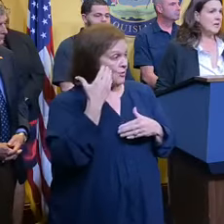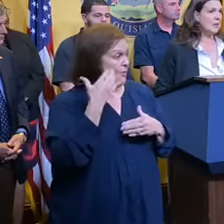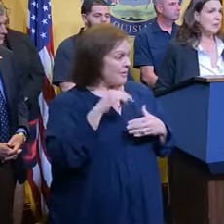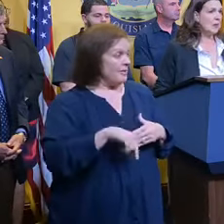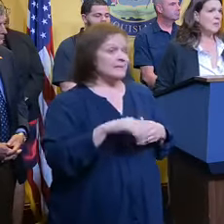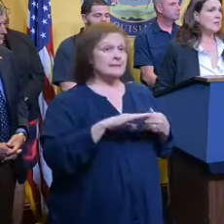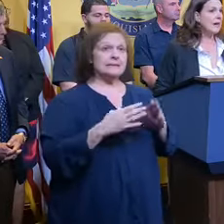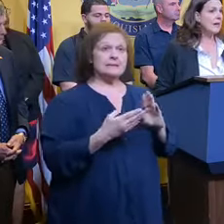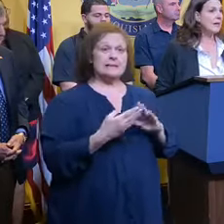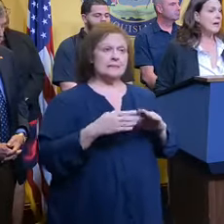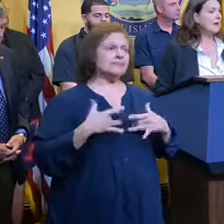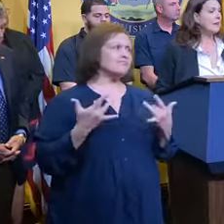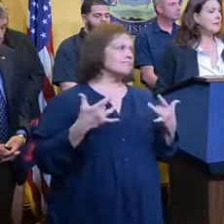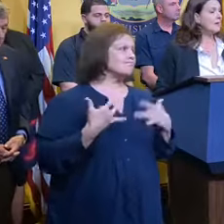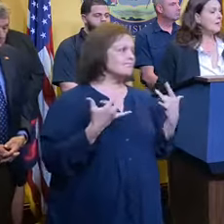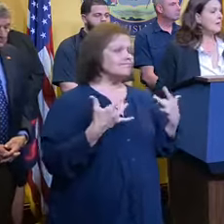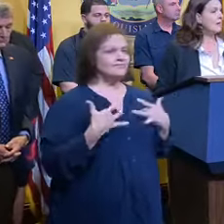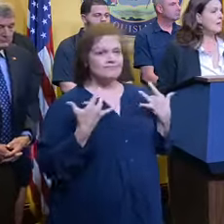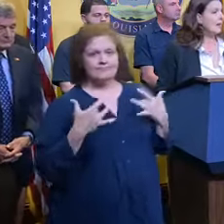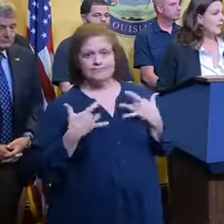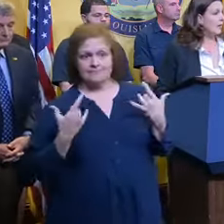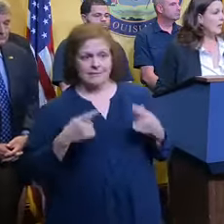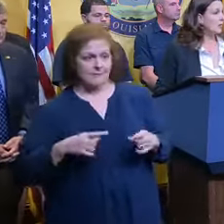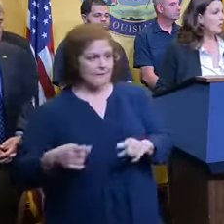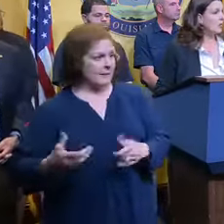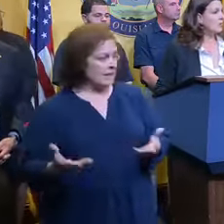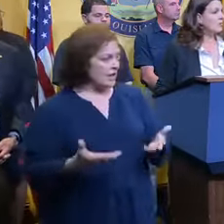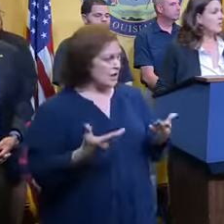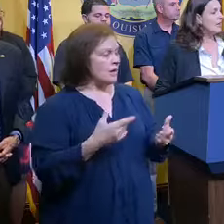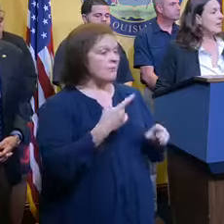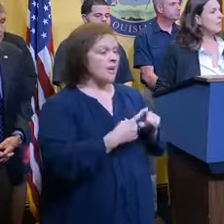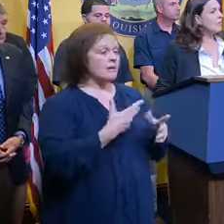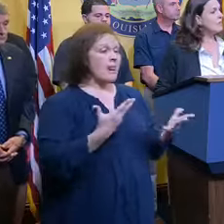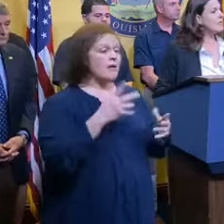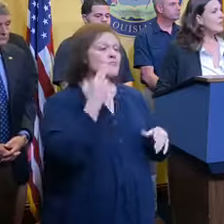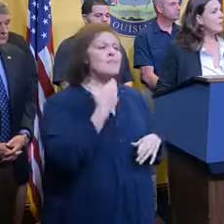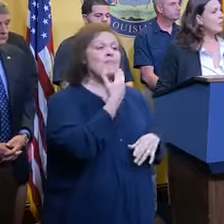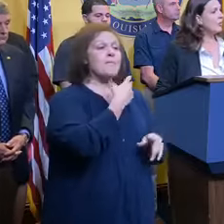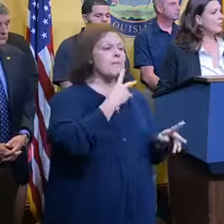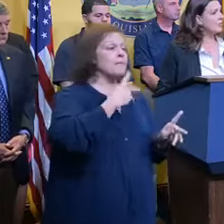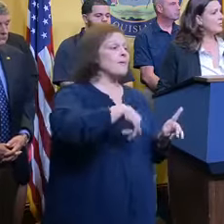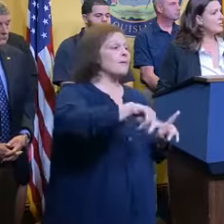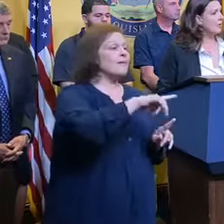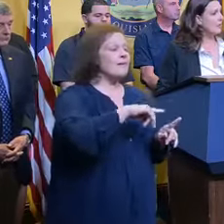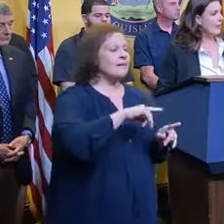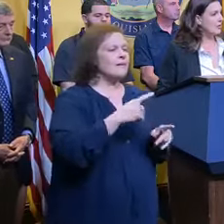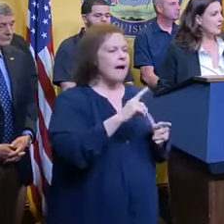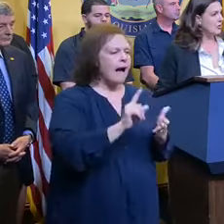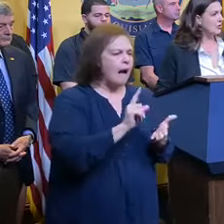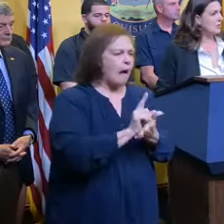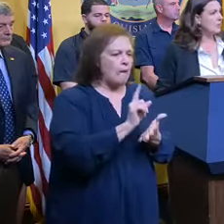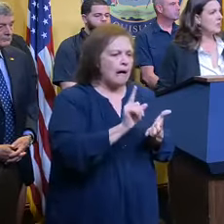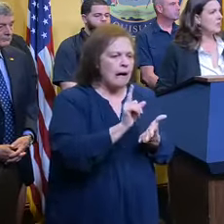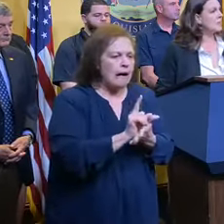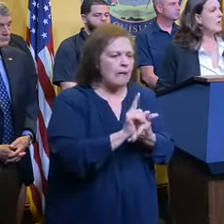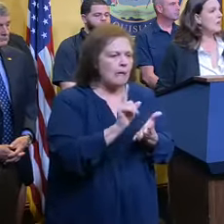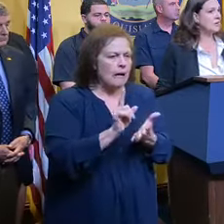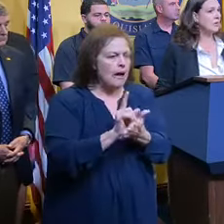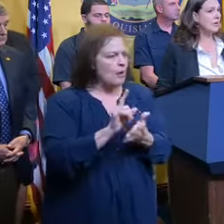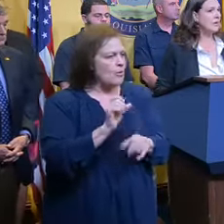hospitality city. We have a lot of hourly wage workers. And we really need our employers and our managers to